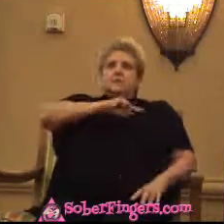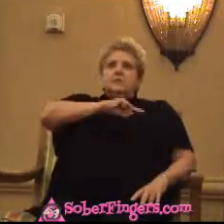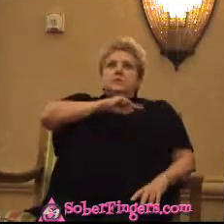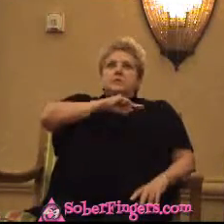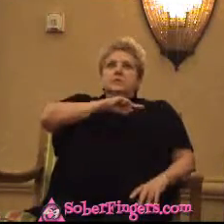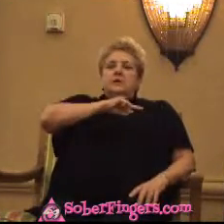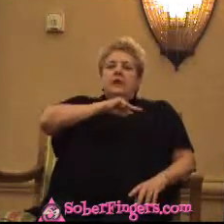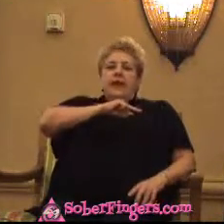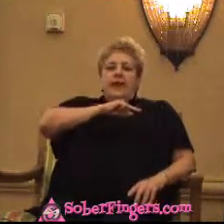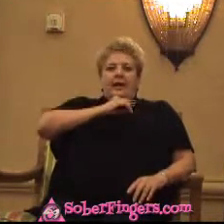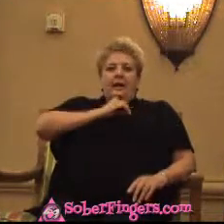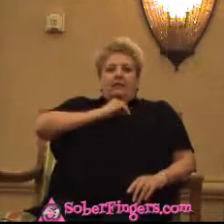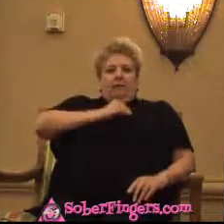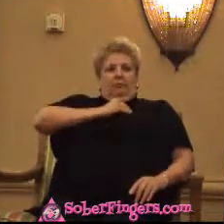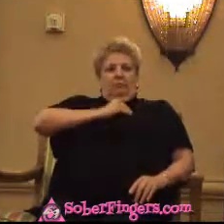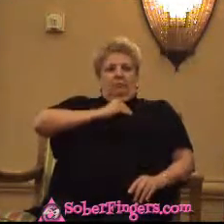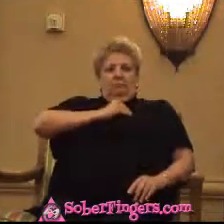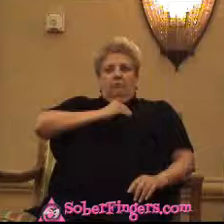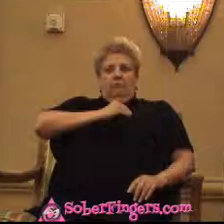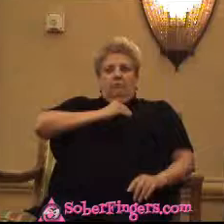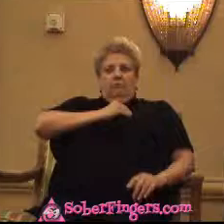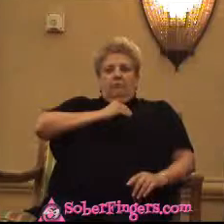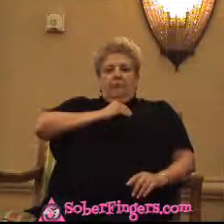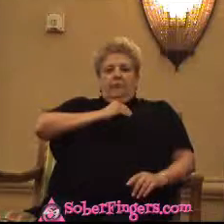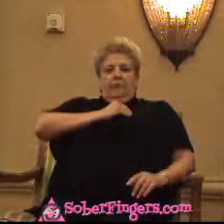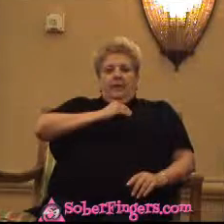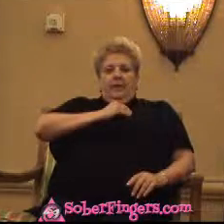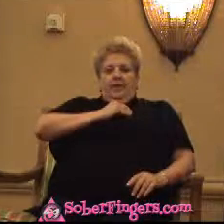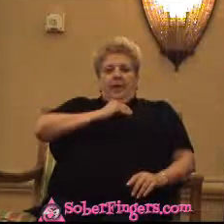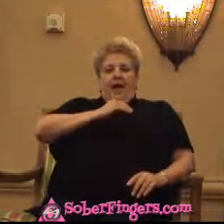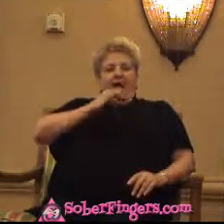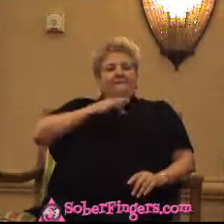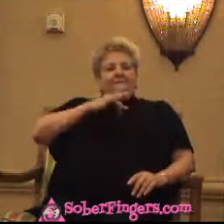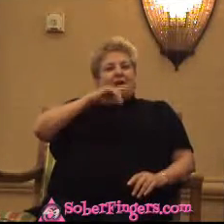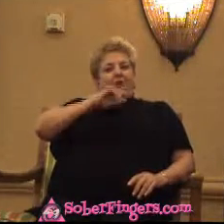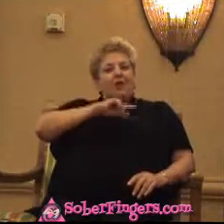the first time in my life. And what it was is that I felt guilty that I'd never felt guilty.